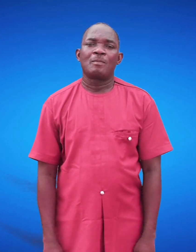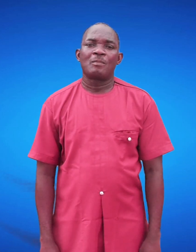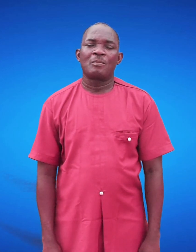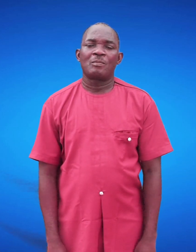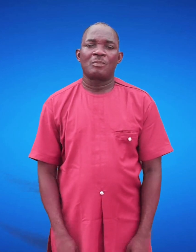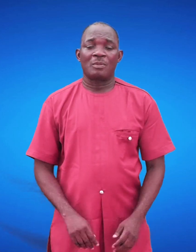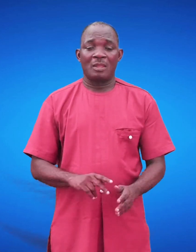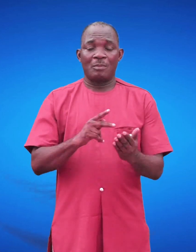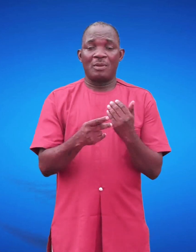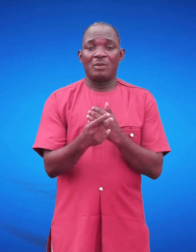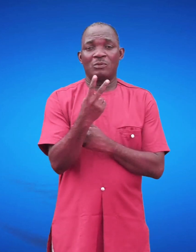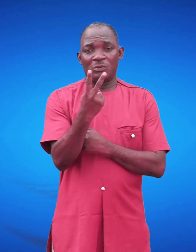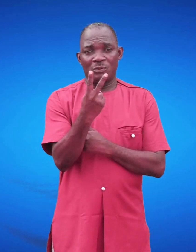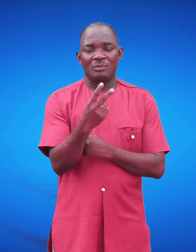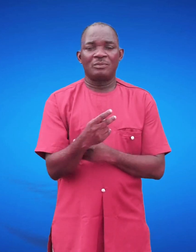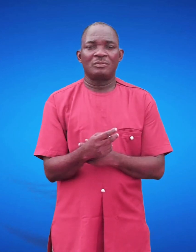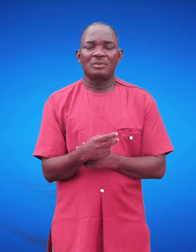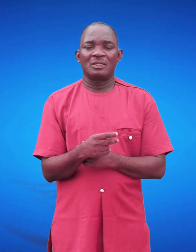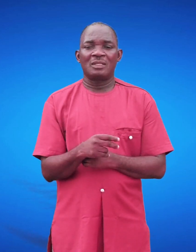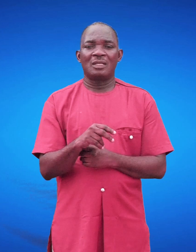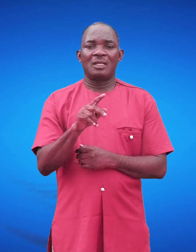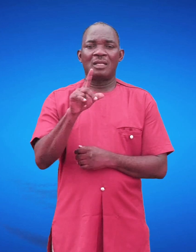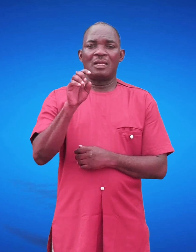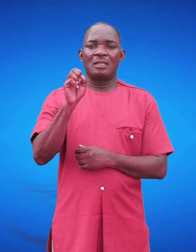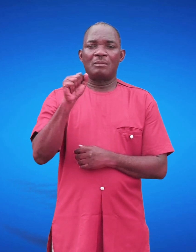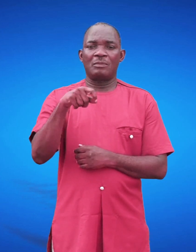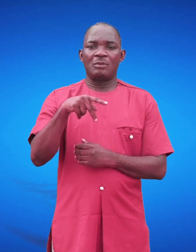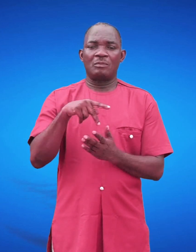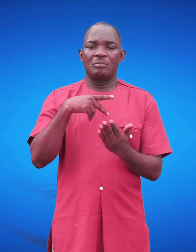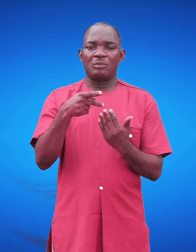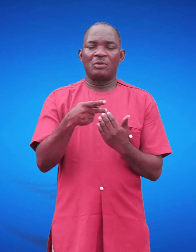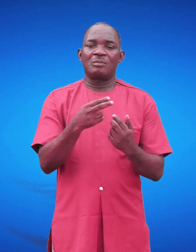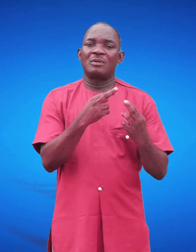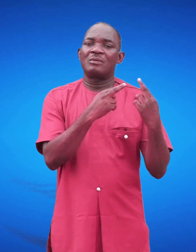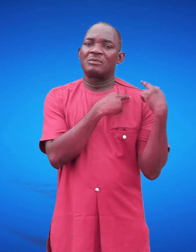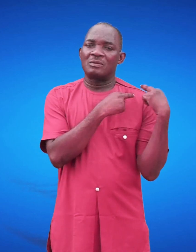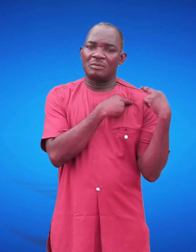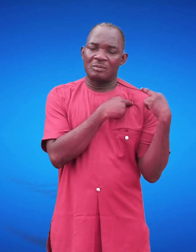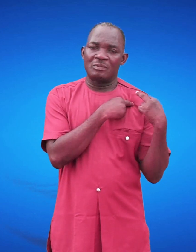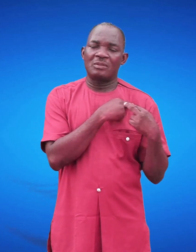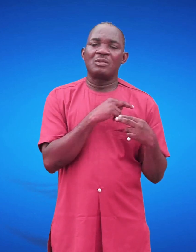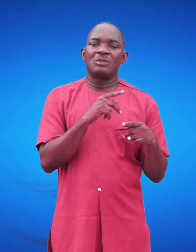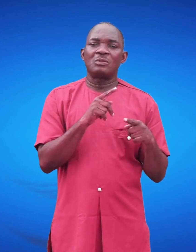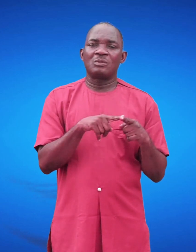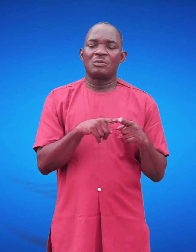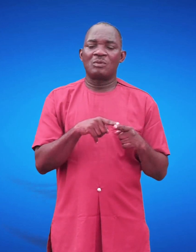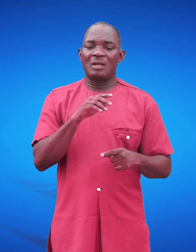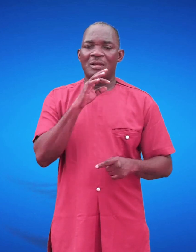Part 2, LEAP Program's responsibilities to beneficiaries.